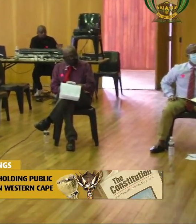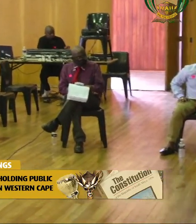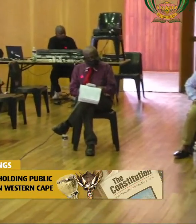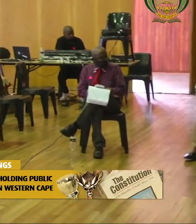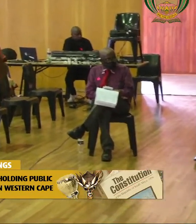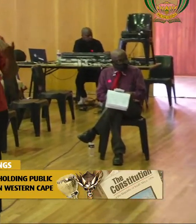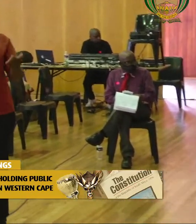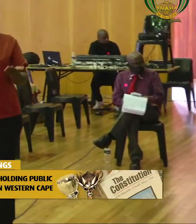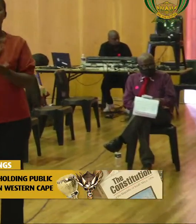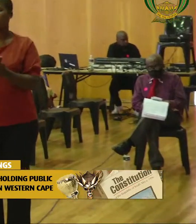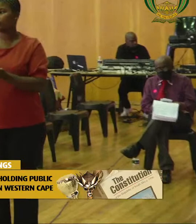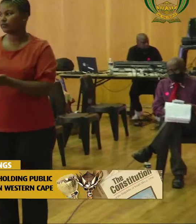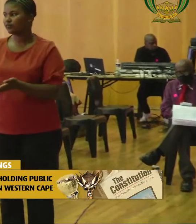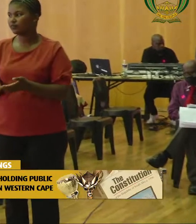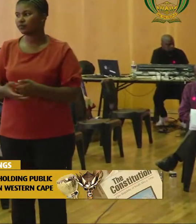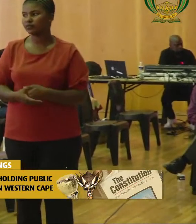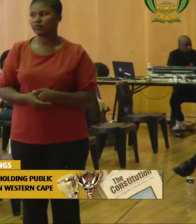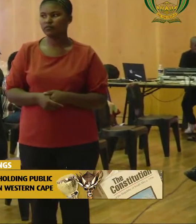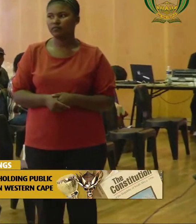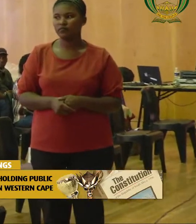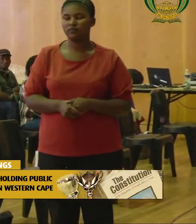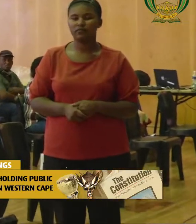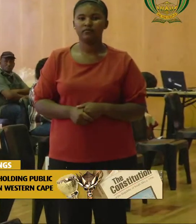Thank you. Can you proceed?